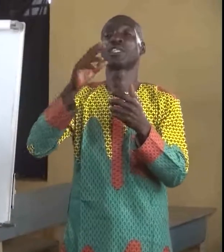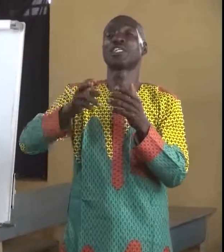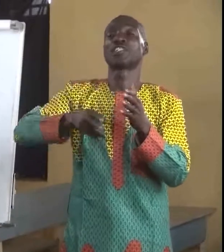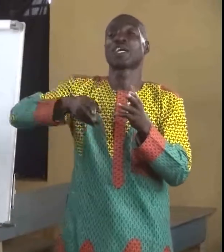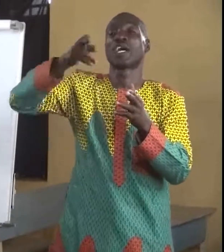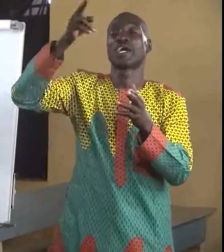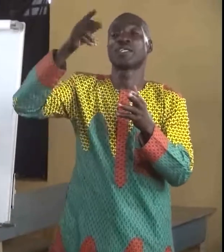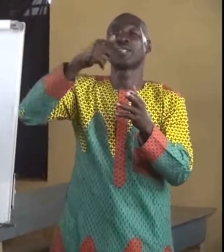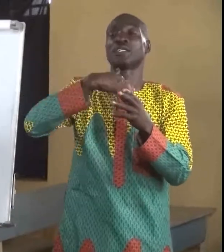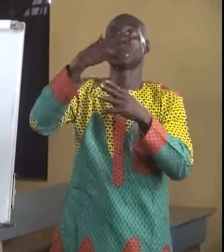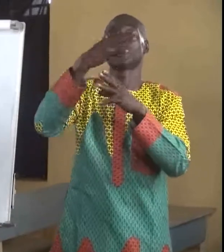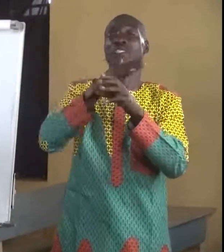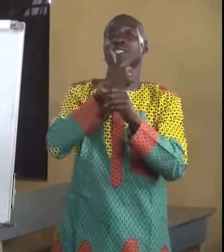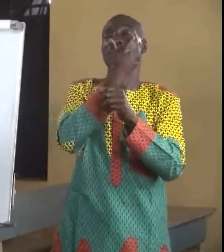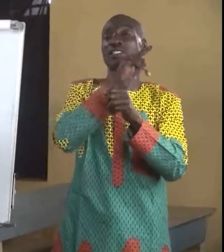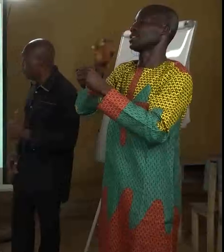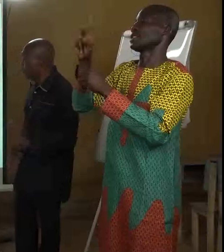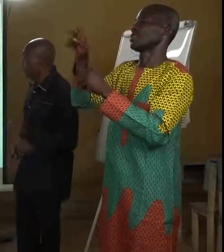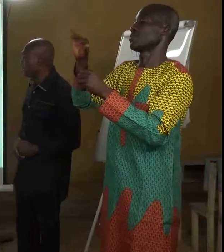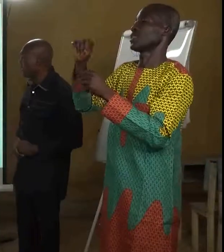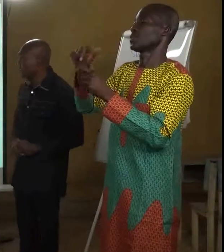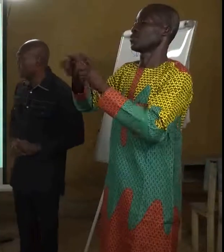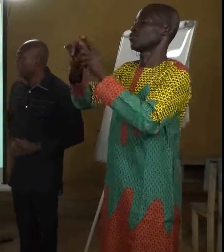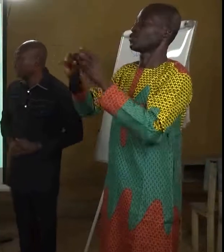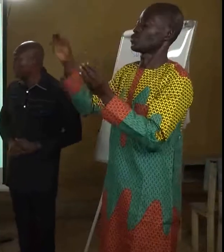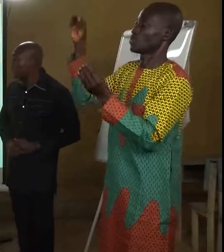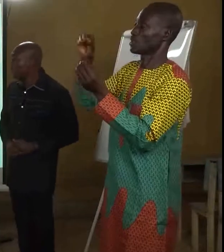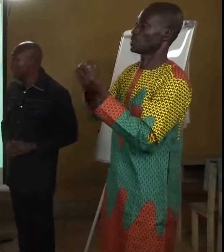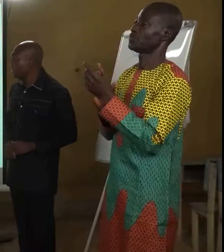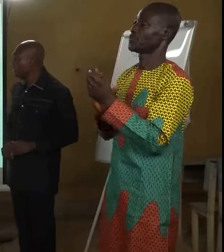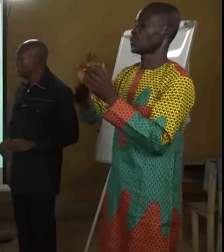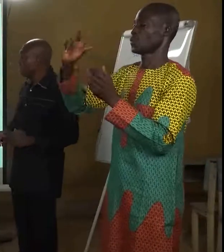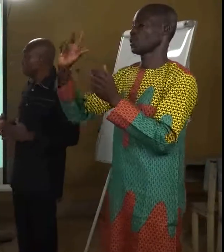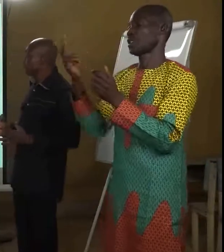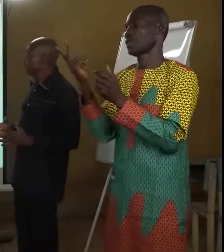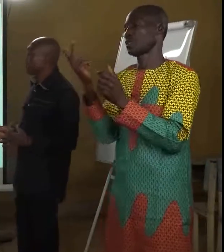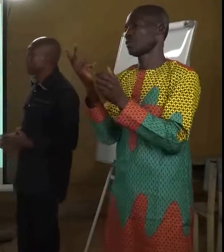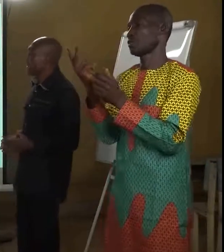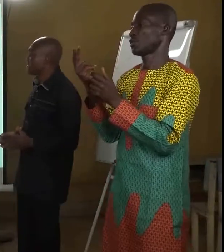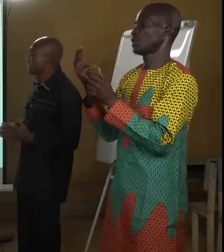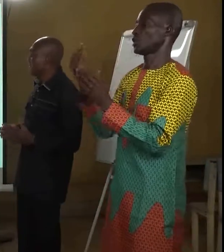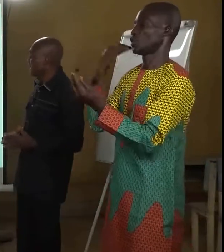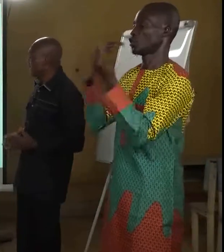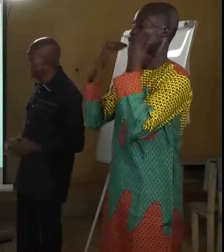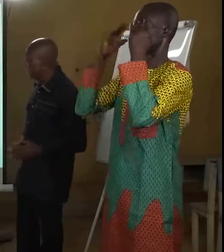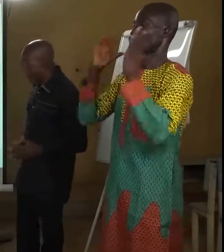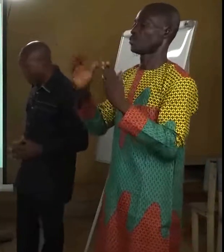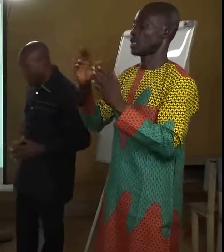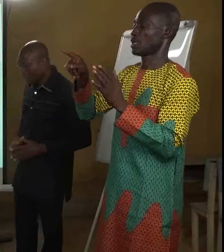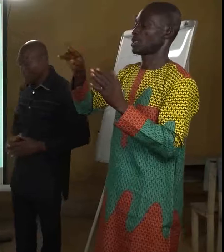you get is that the price will also continue to increase. The third one is a consumer price